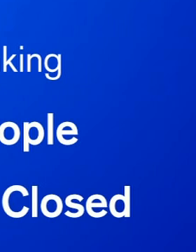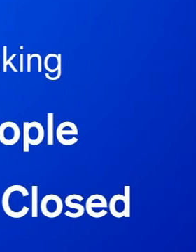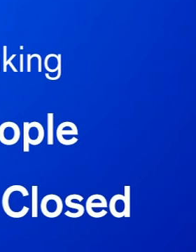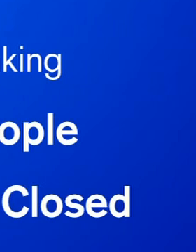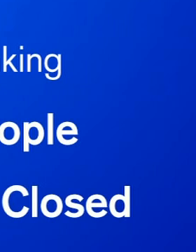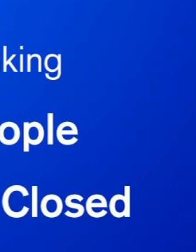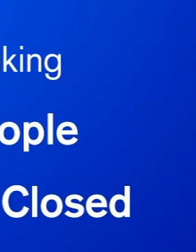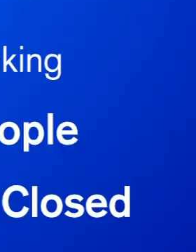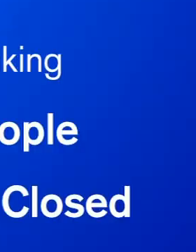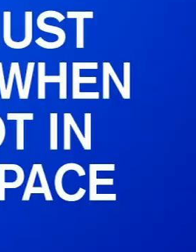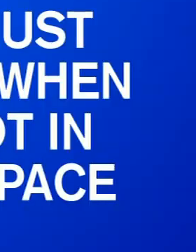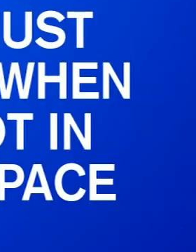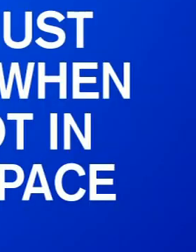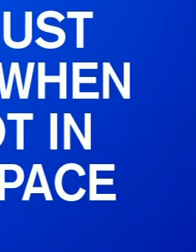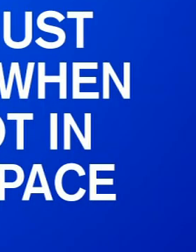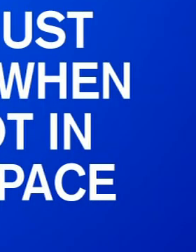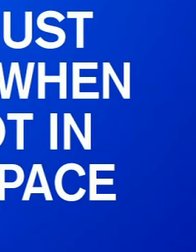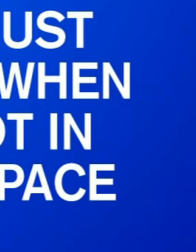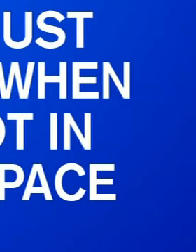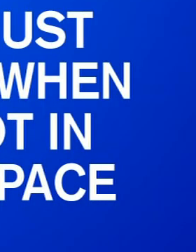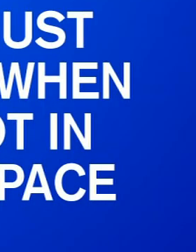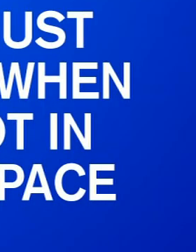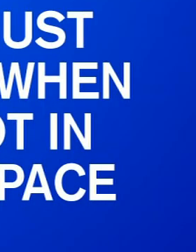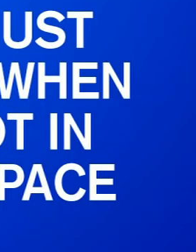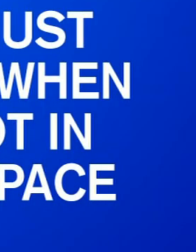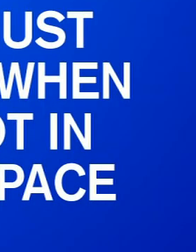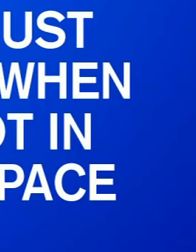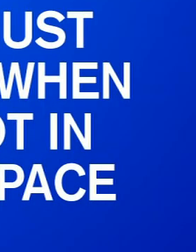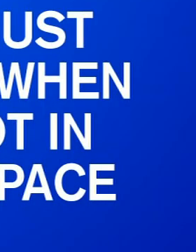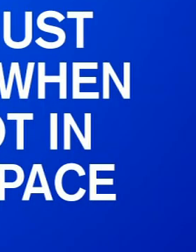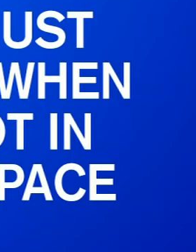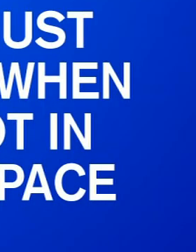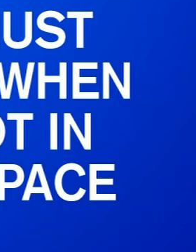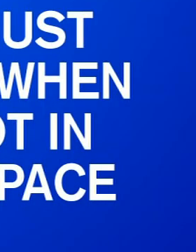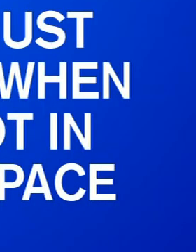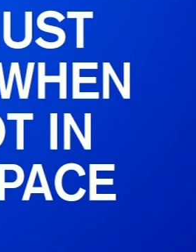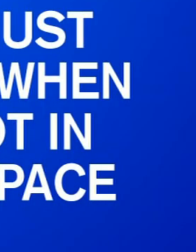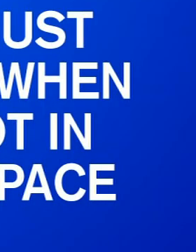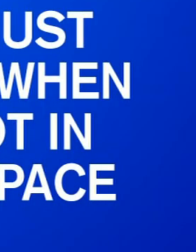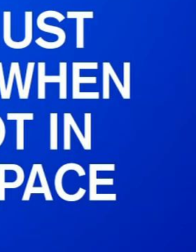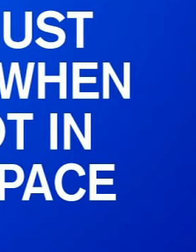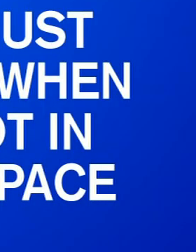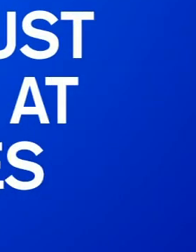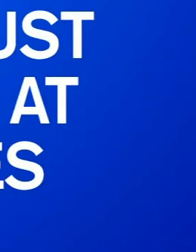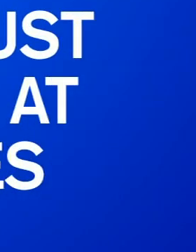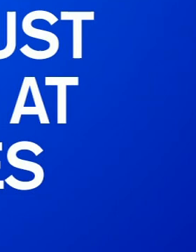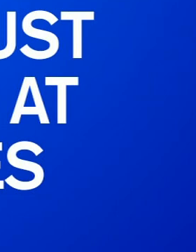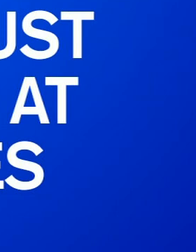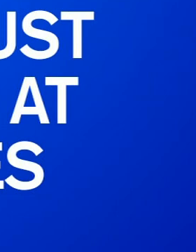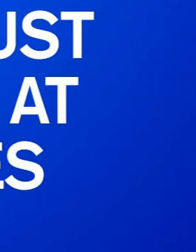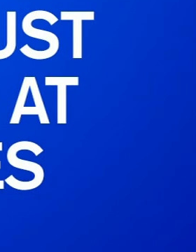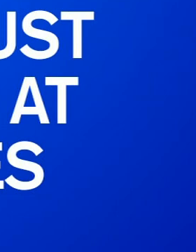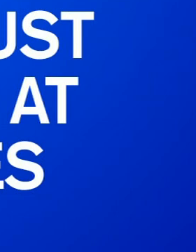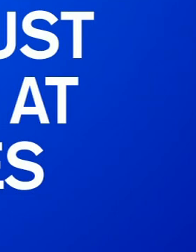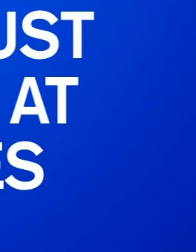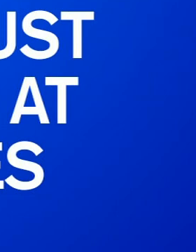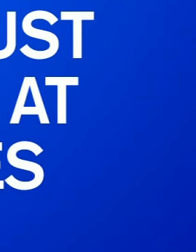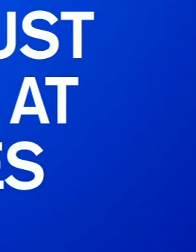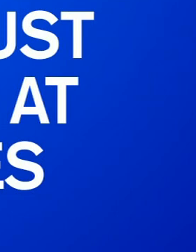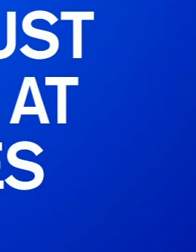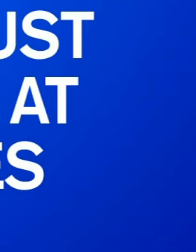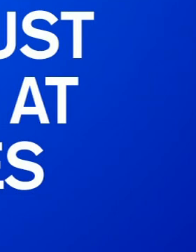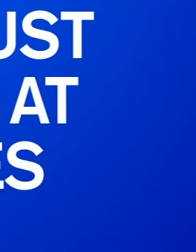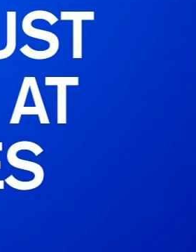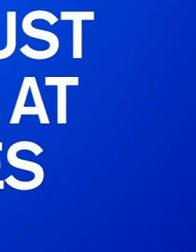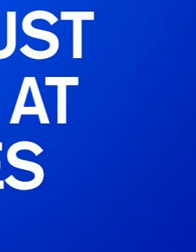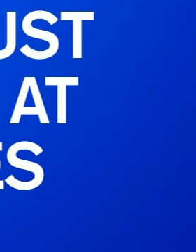malls will be closed. Plus, everyone in an office must wear a mask when they're not in their workspace. And if you're heading to the gym, masks